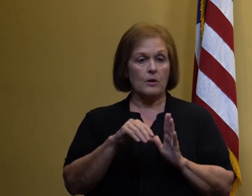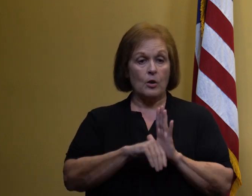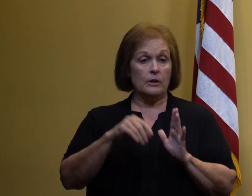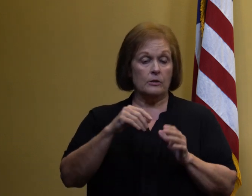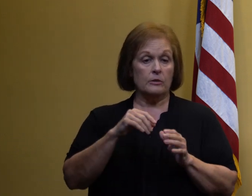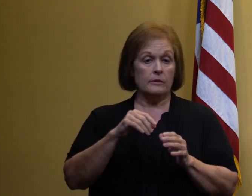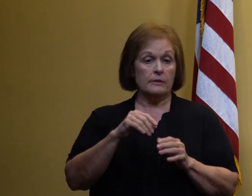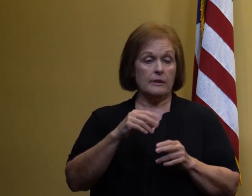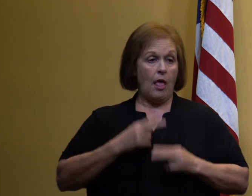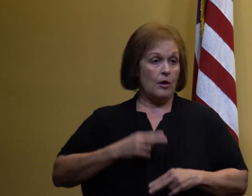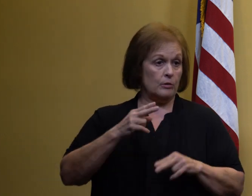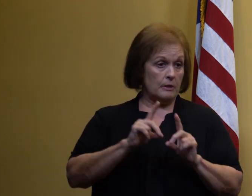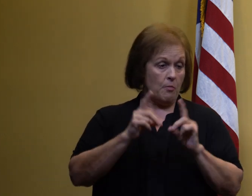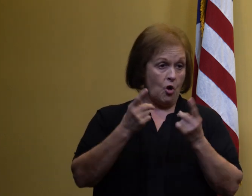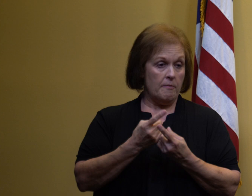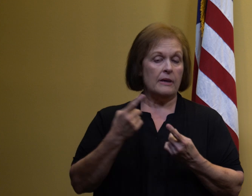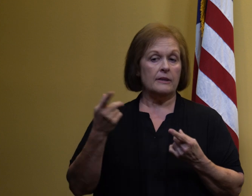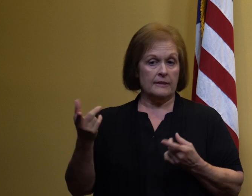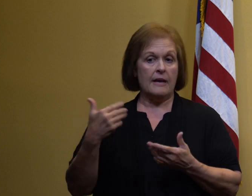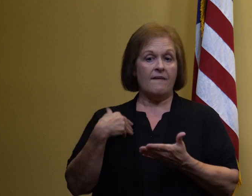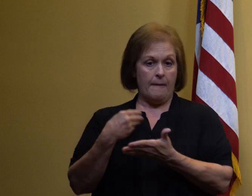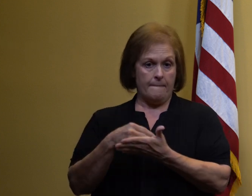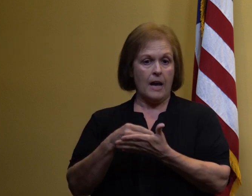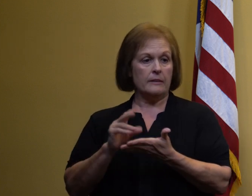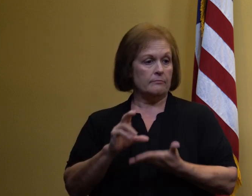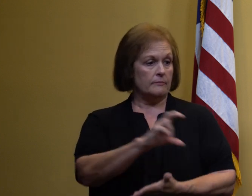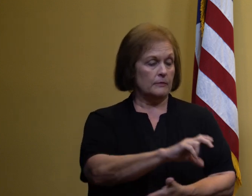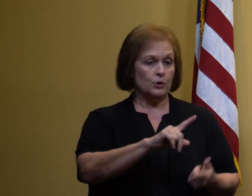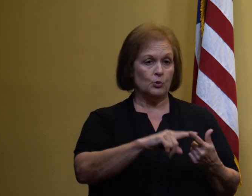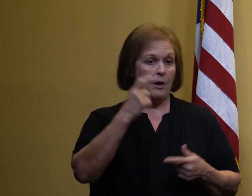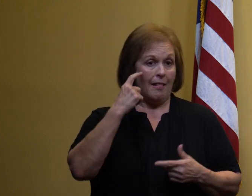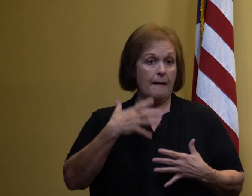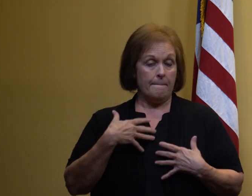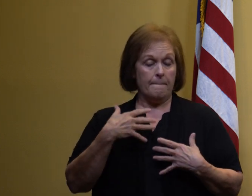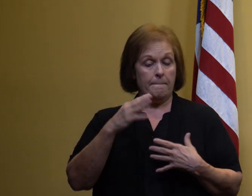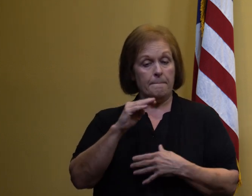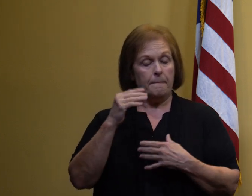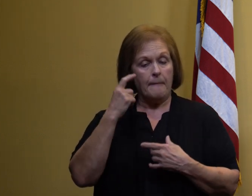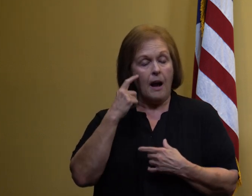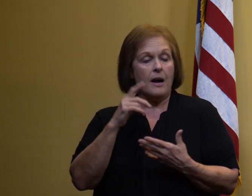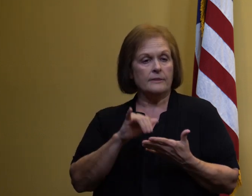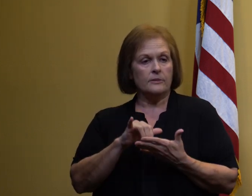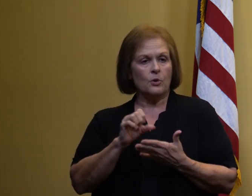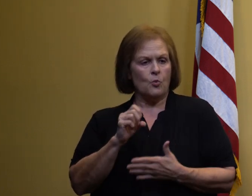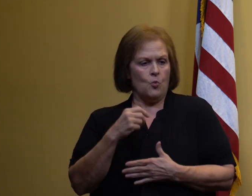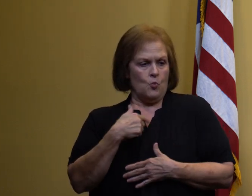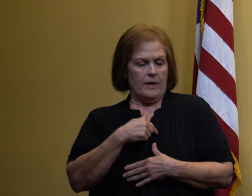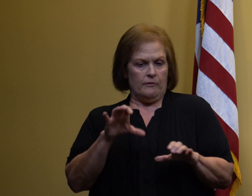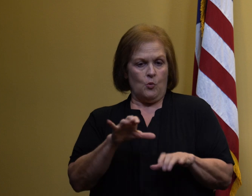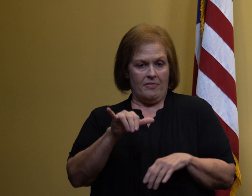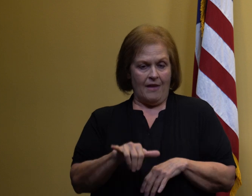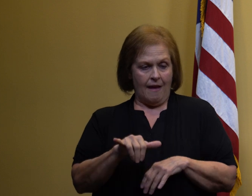Health Department just has provided funding for Healing Minds NOLA over the past 2 years, and we're just doubling down on